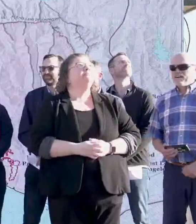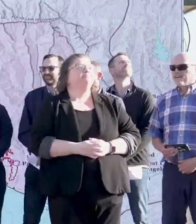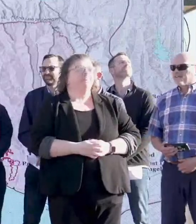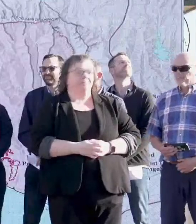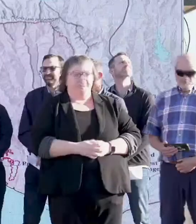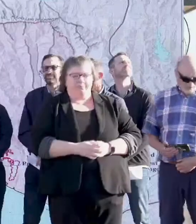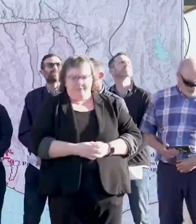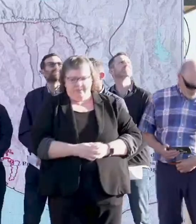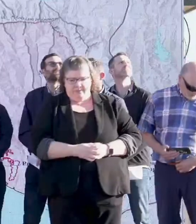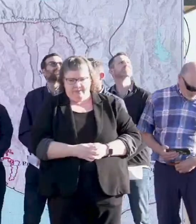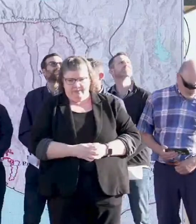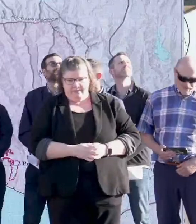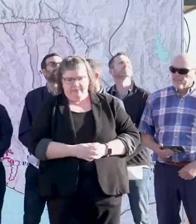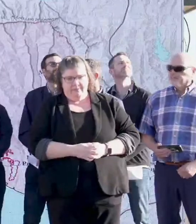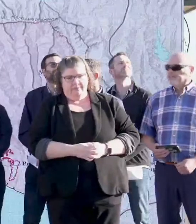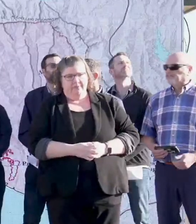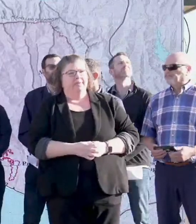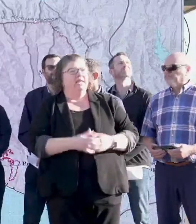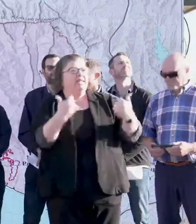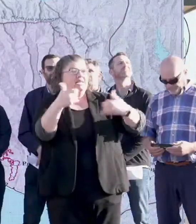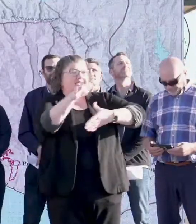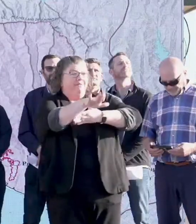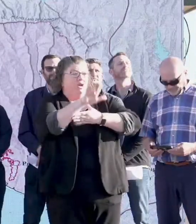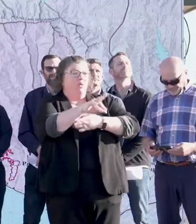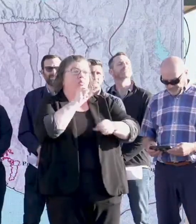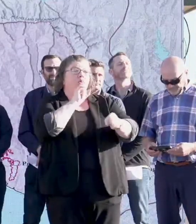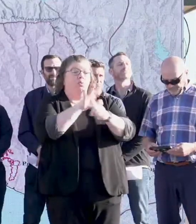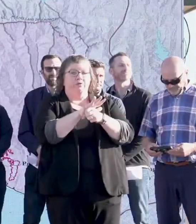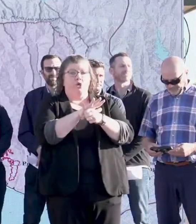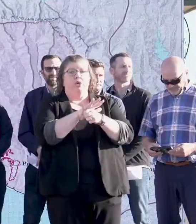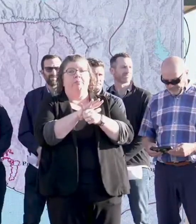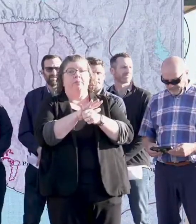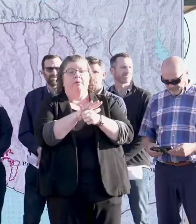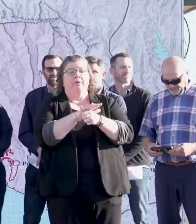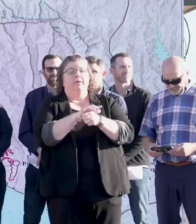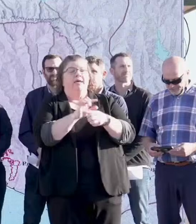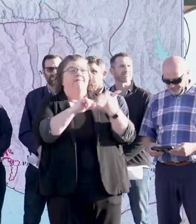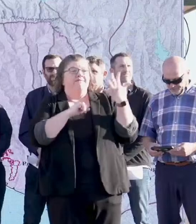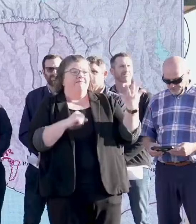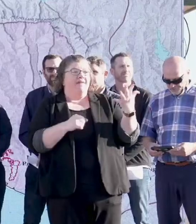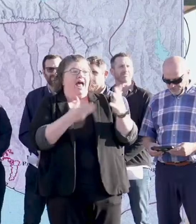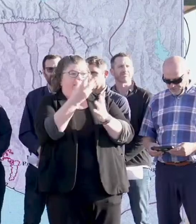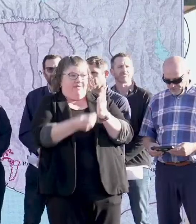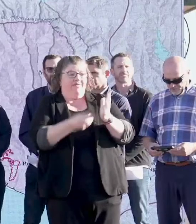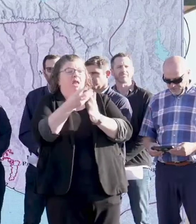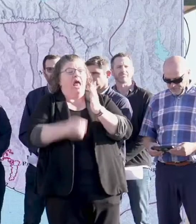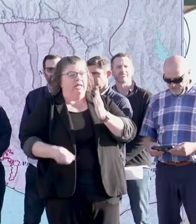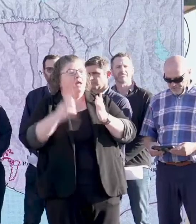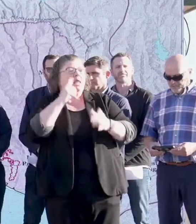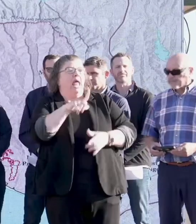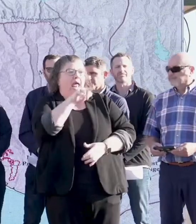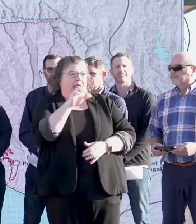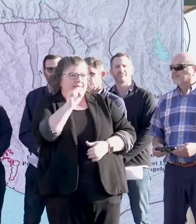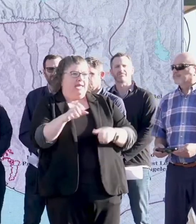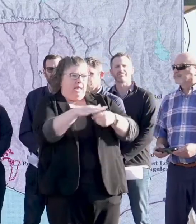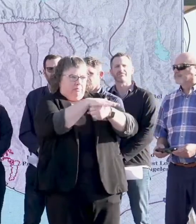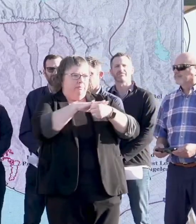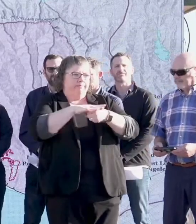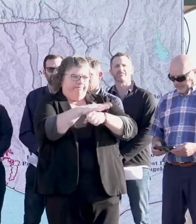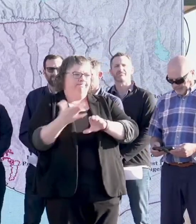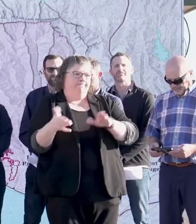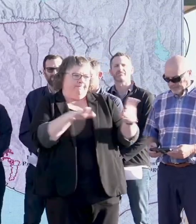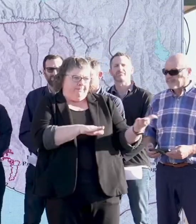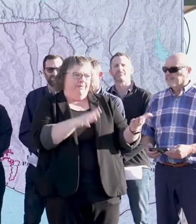As of this afternoon, we have confirmed 5 fatalities within the LASD jurisdiction due to the fire.